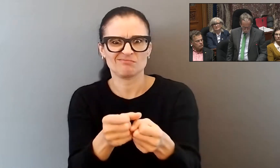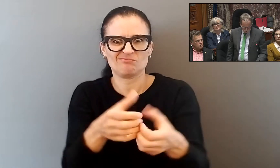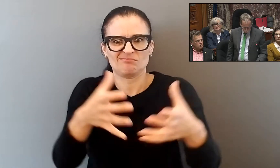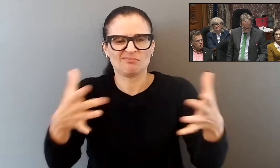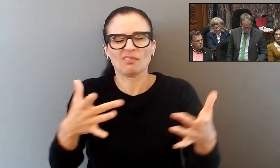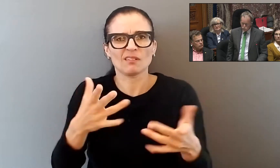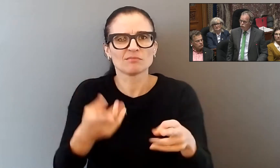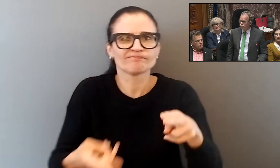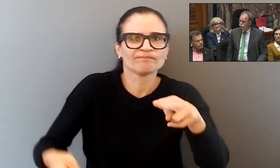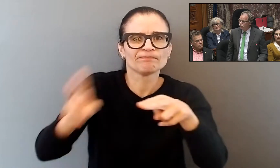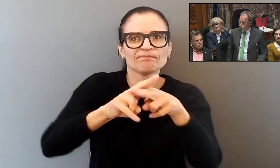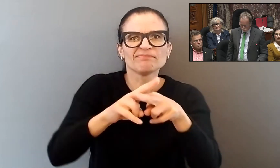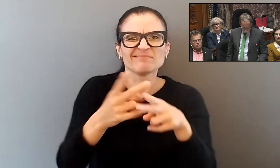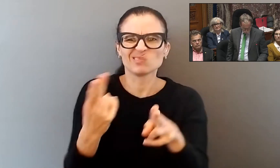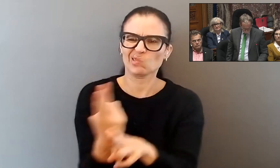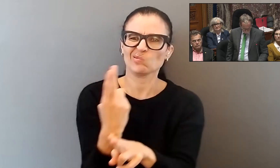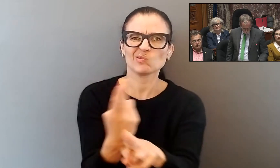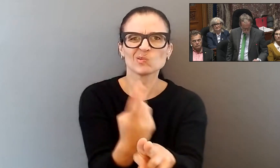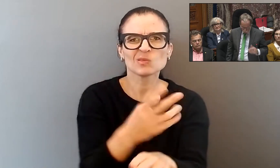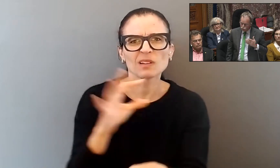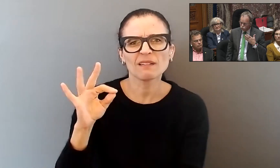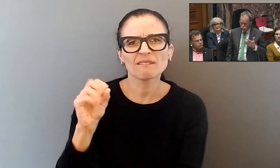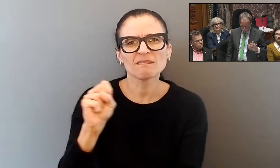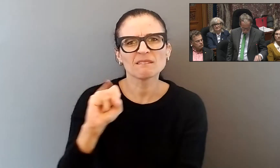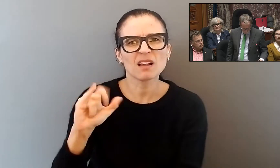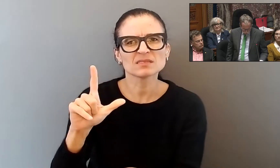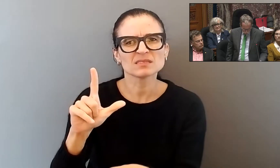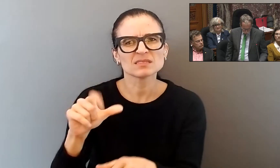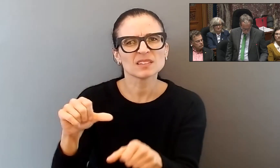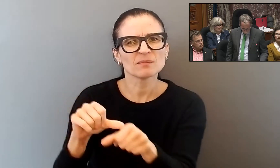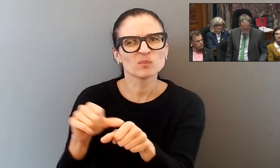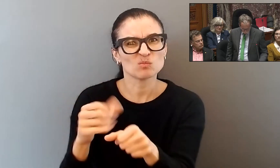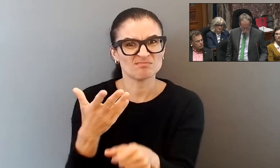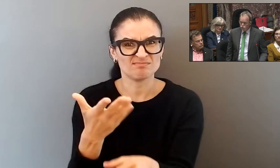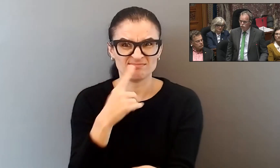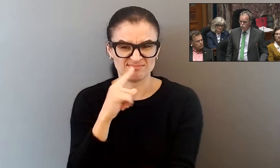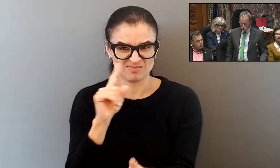for fairness, the government fights its own employees. So through you,